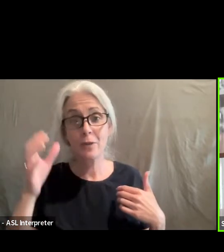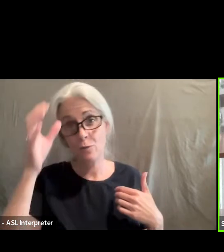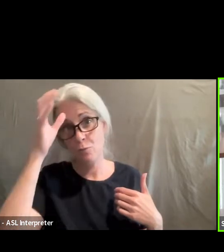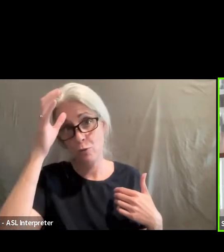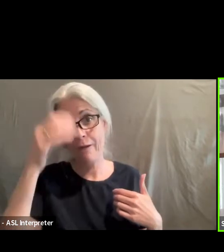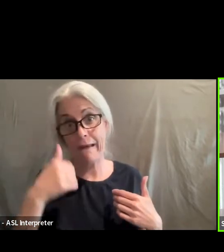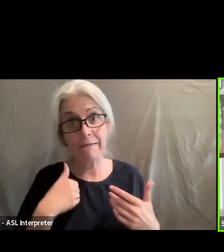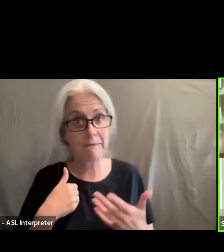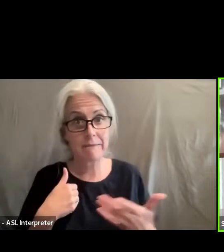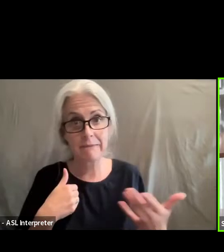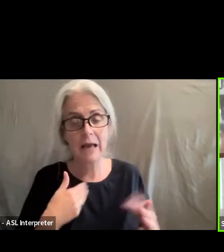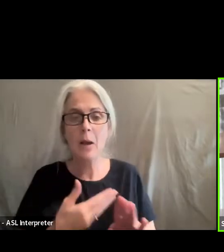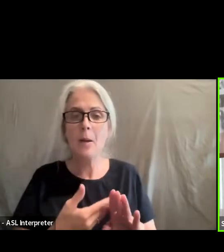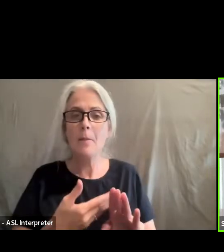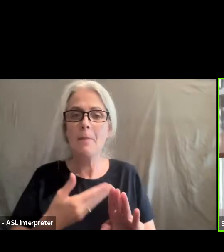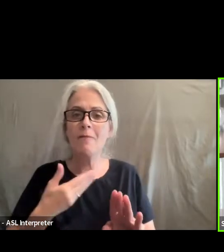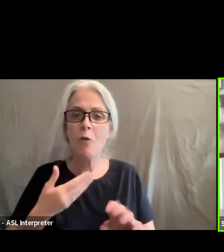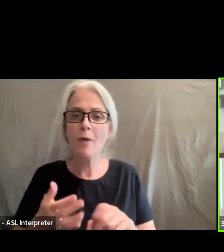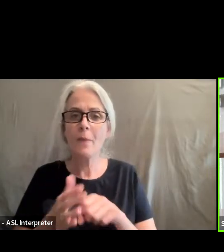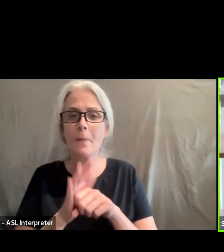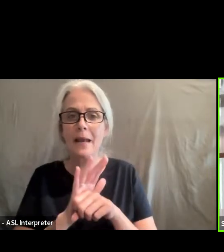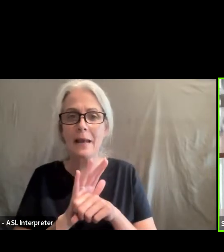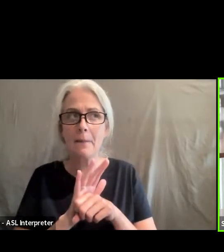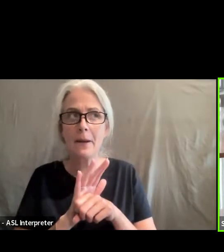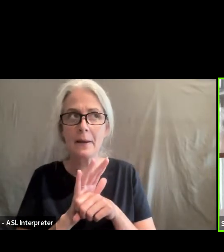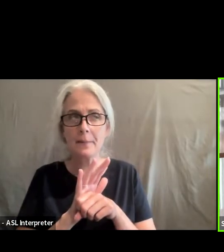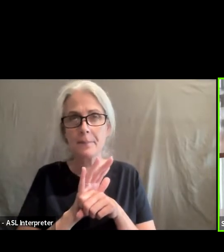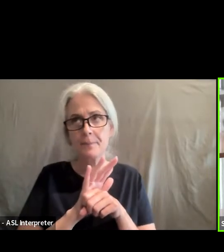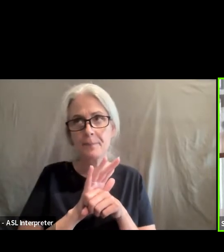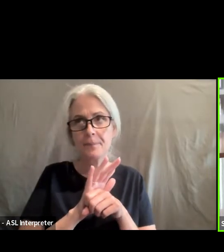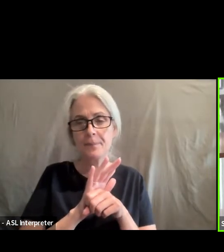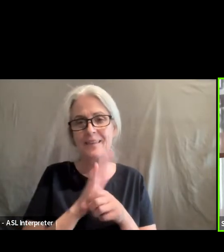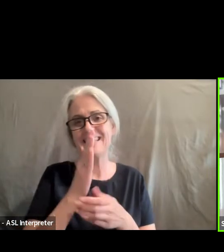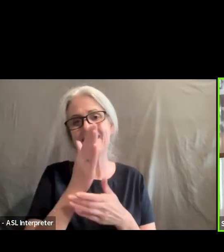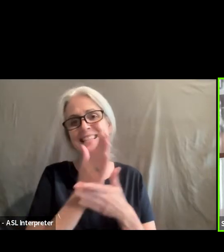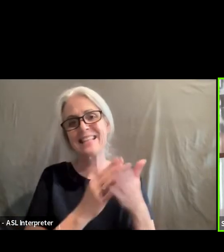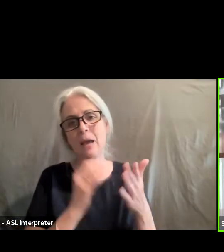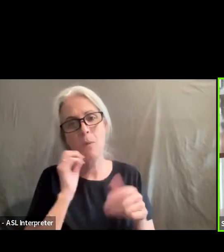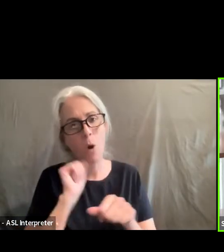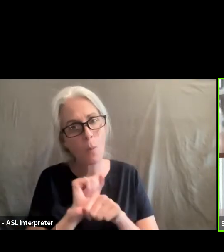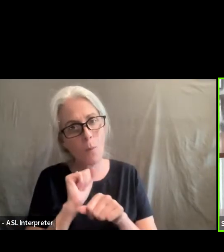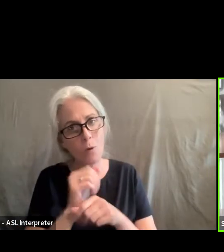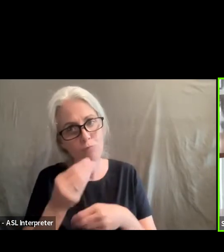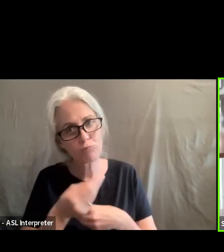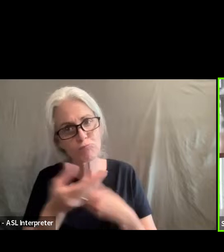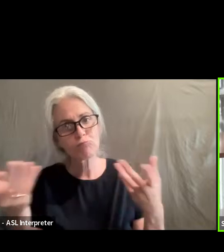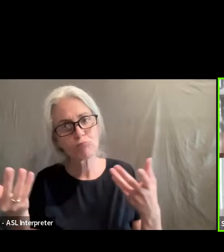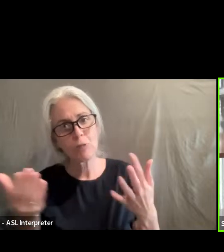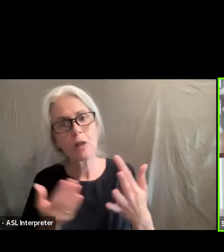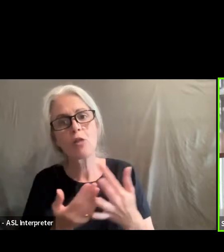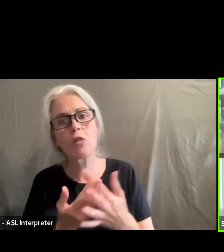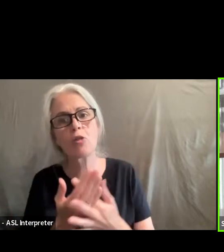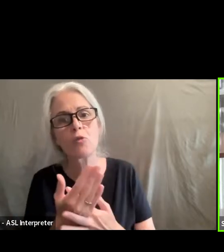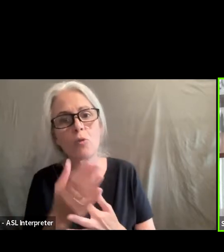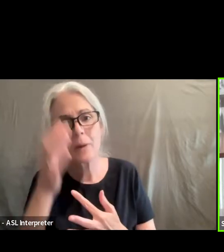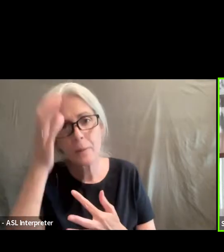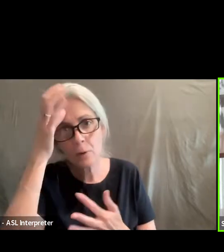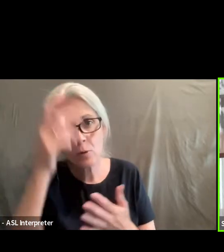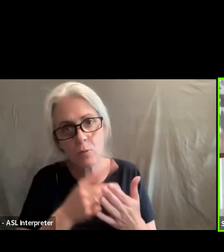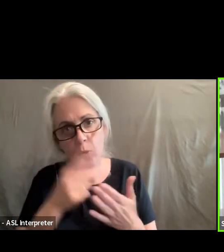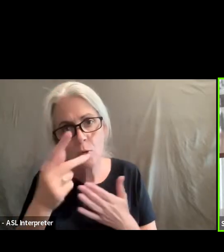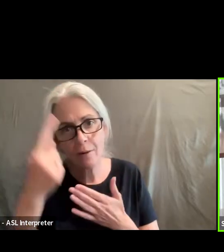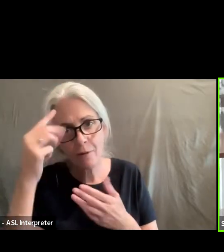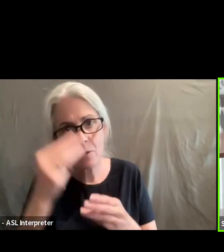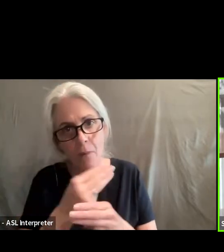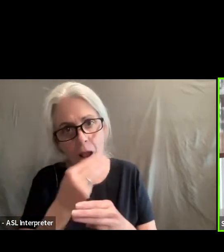So before the pandemic, there was some homework that was issued, and it was through a computer program for math.